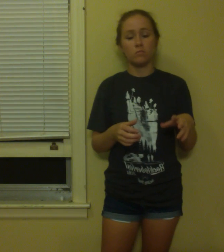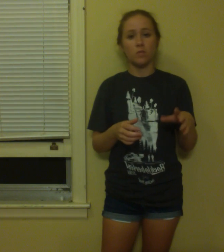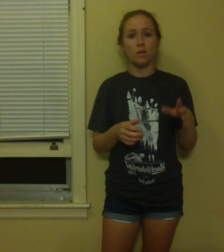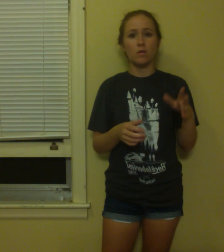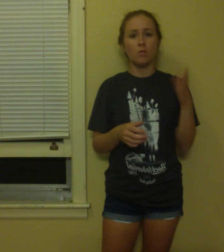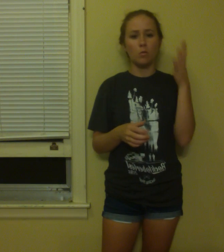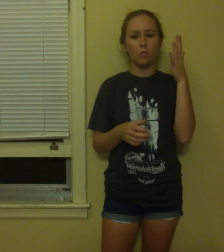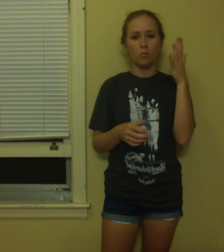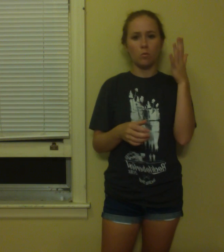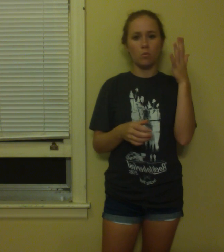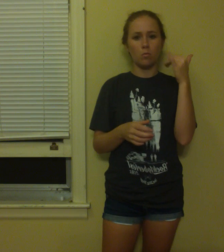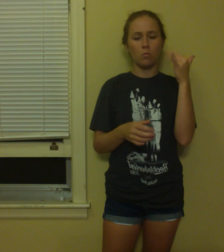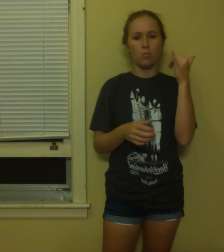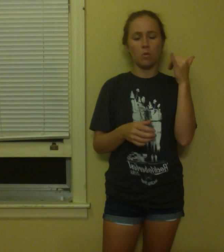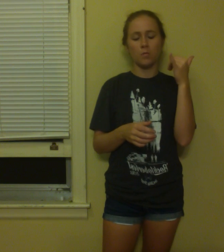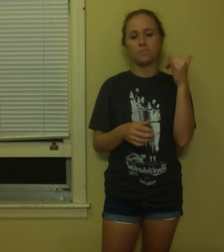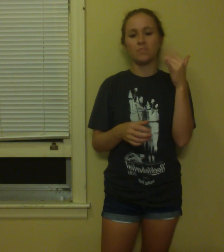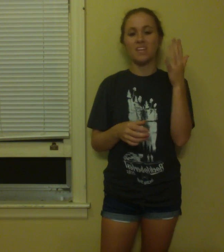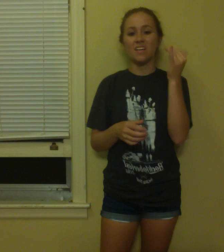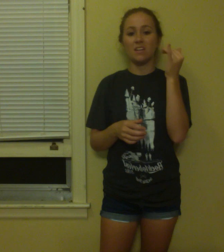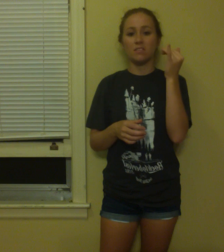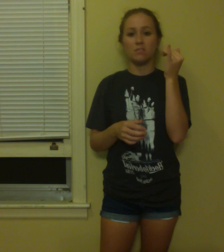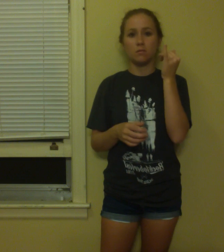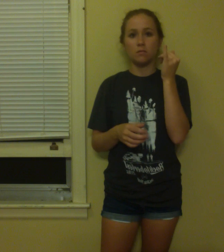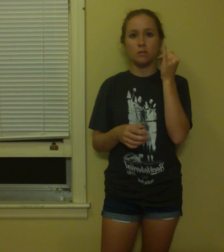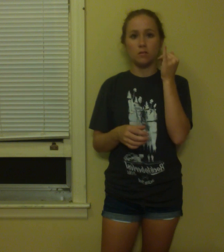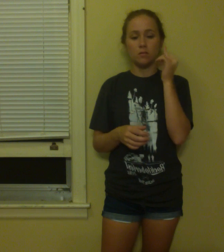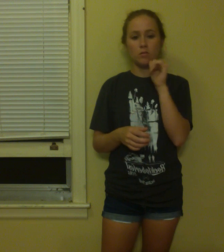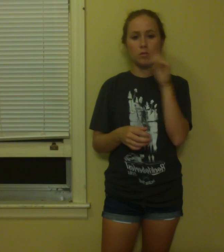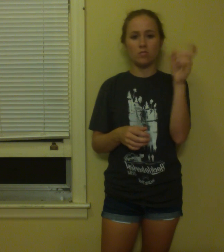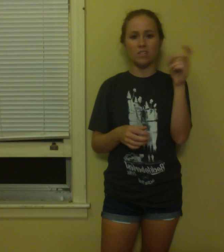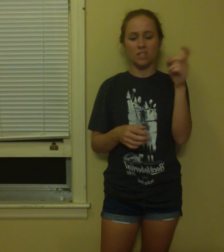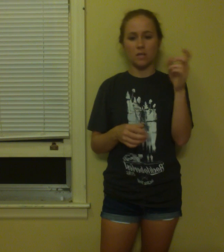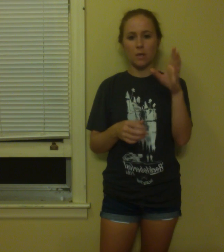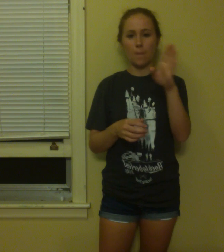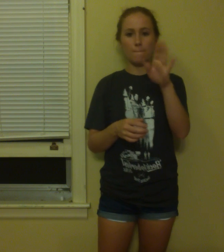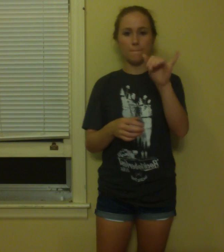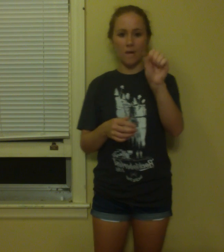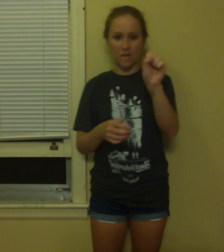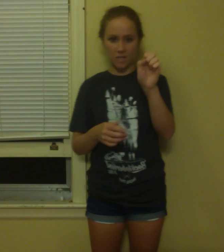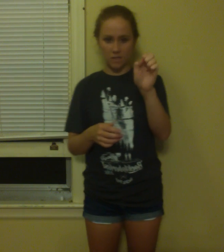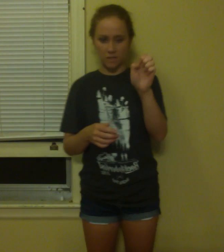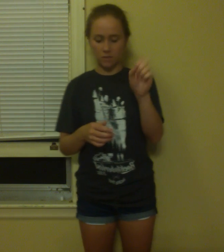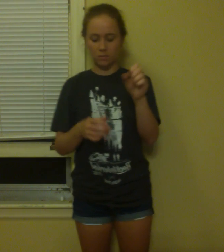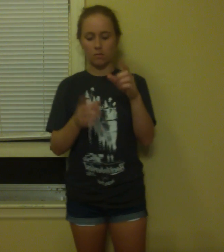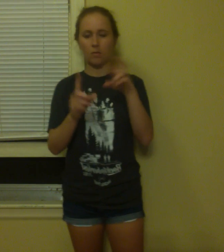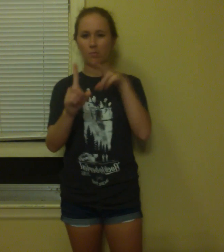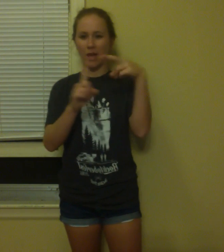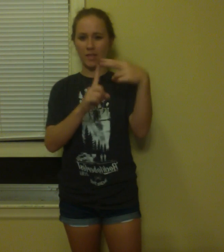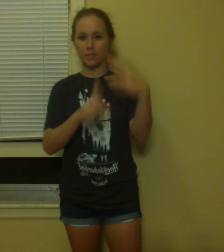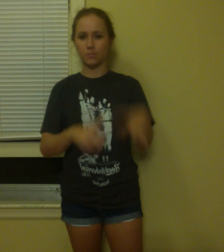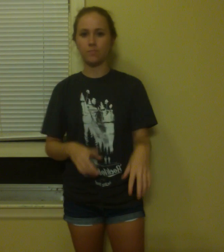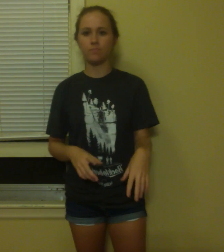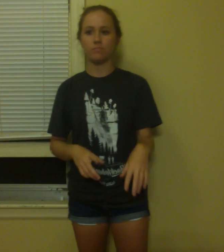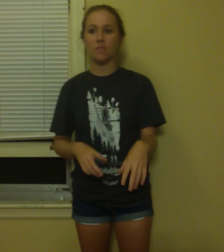tax, and it passes through Congress, the Supreme Court will take a look at that law and be like, That's not fair. That's violating their rights, right?